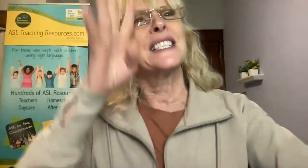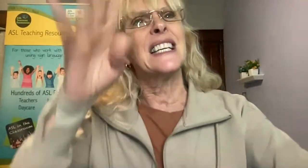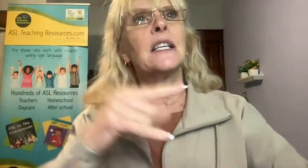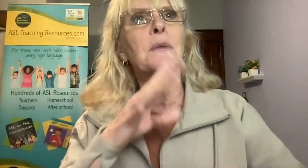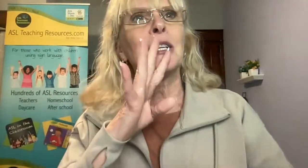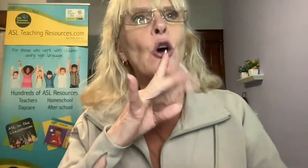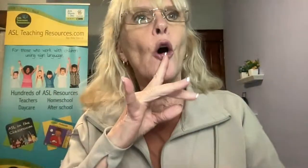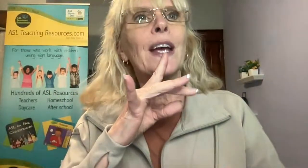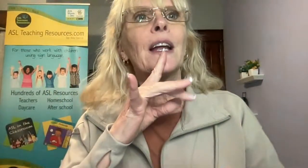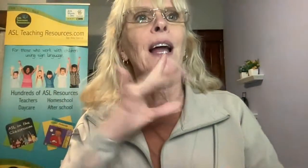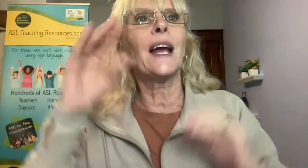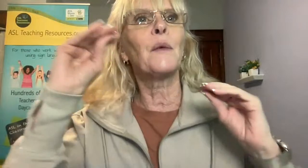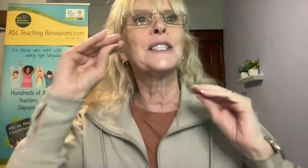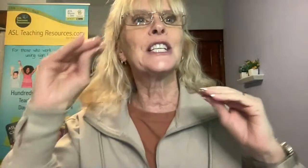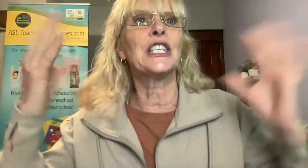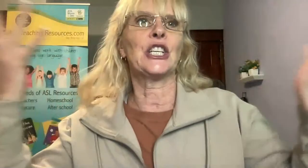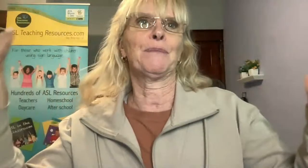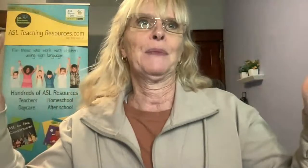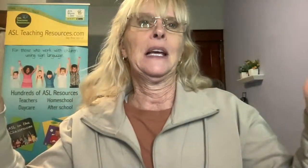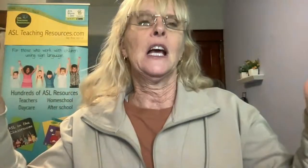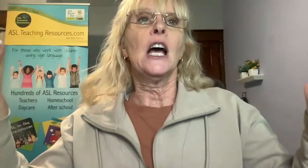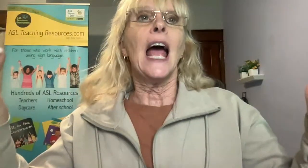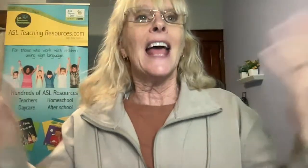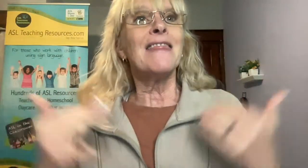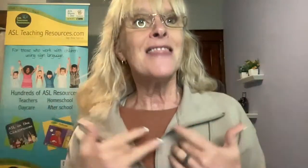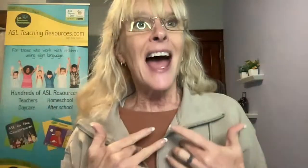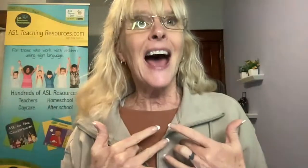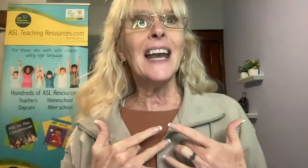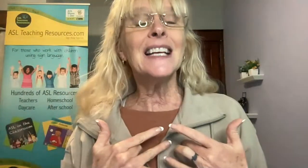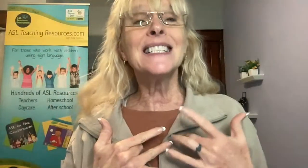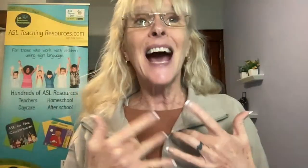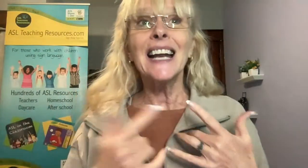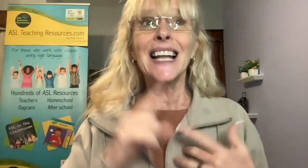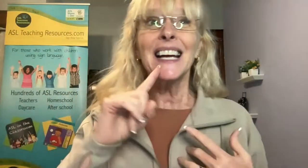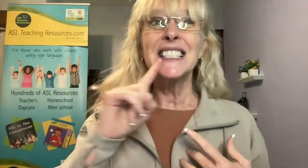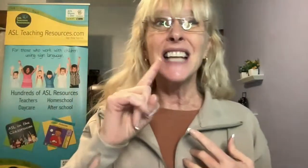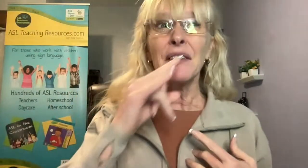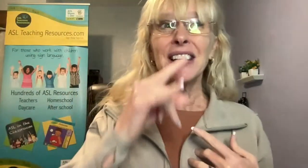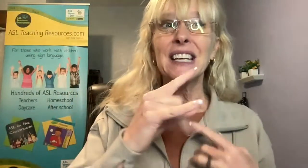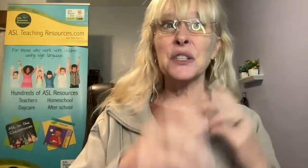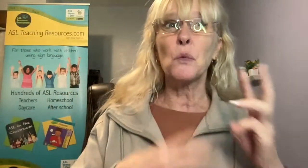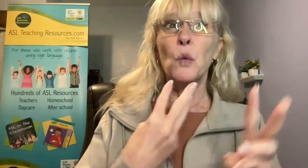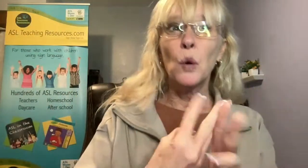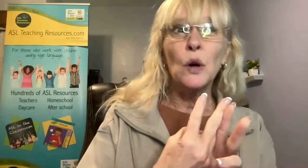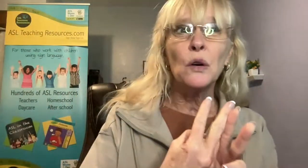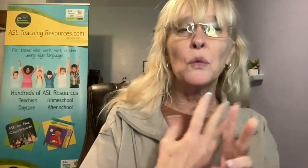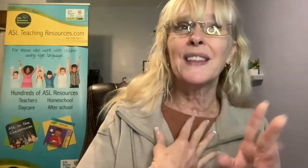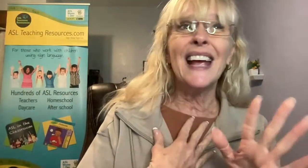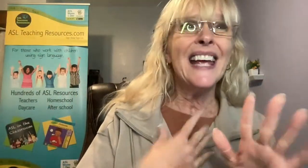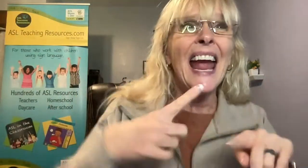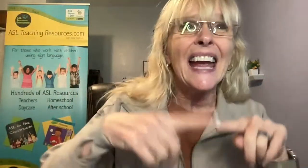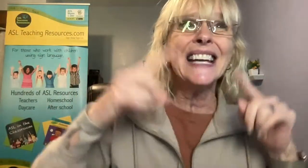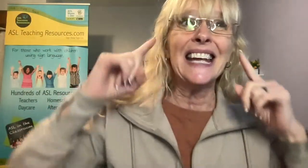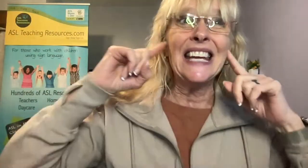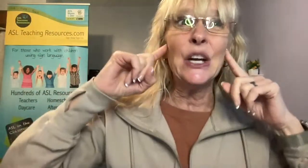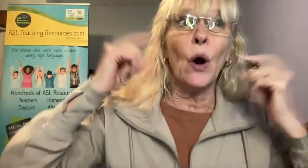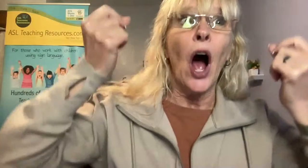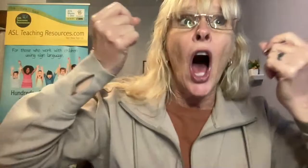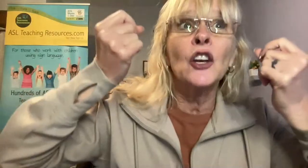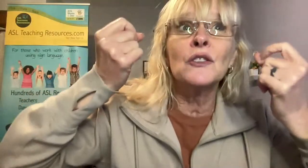pretended to be talking like I was teaching. And that is kind of like a deaf kid's world when they can't